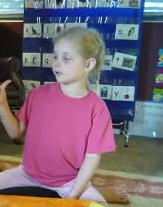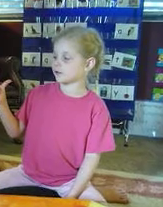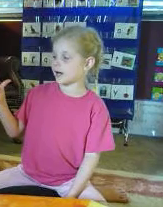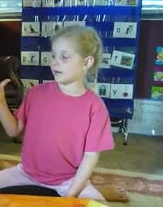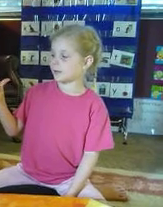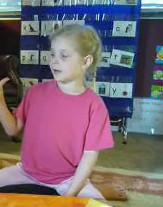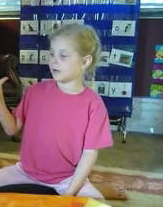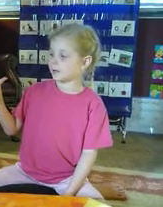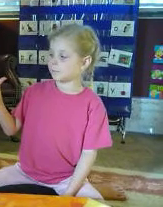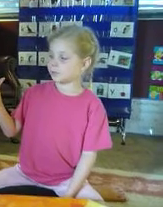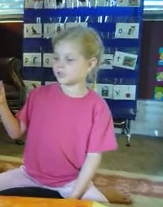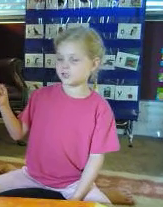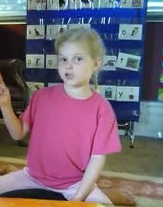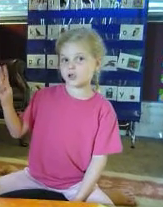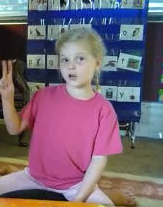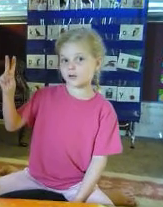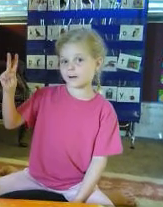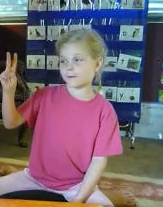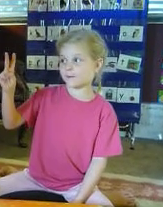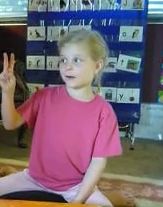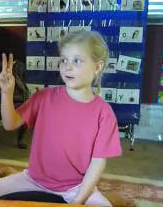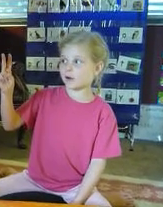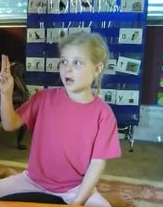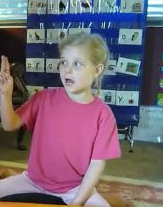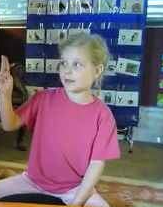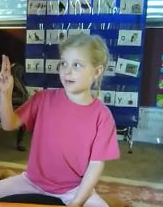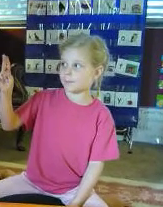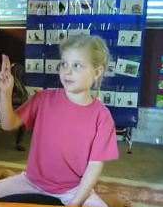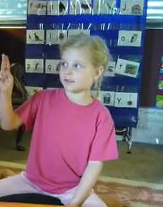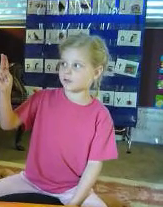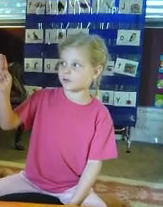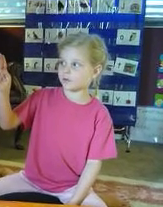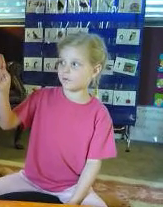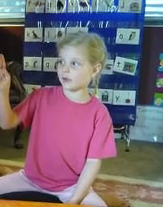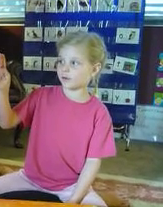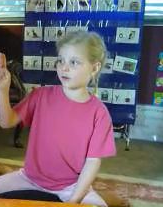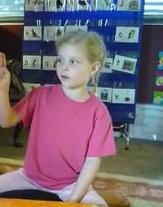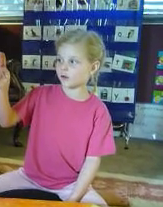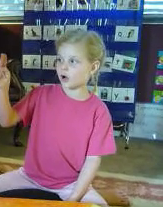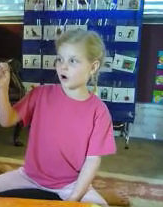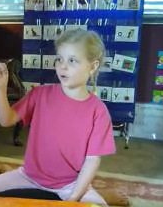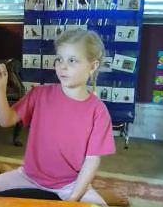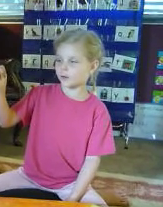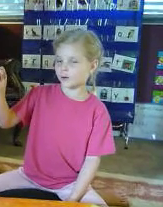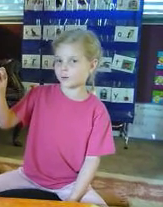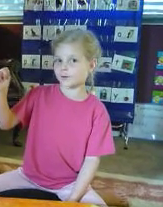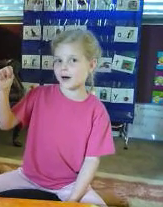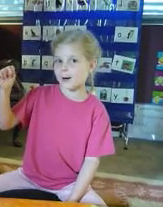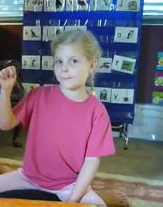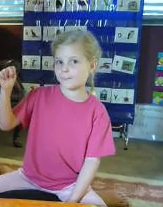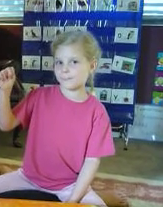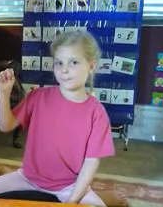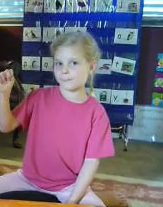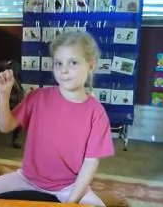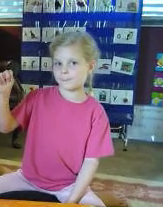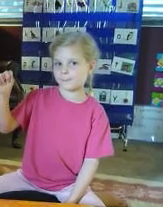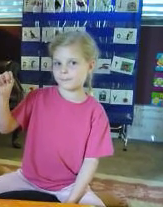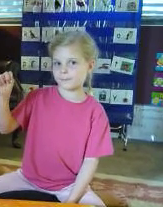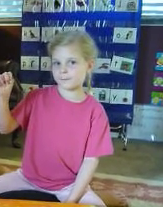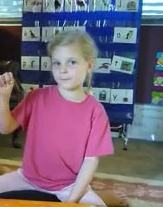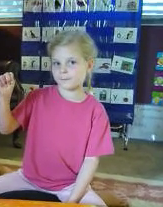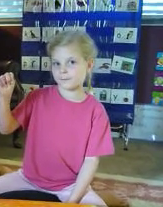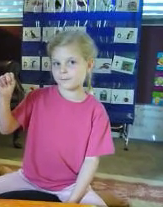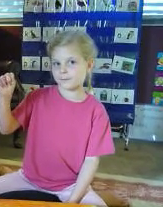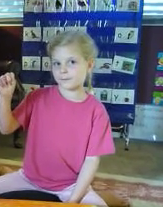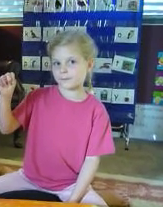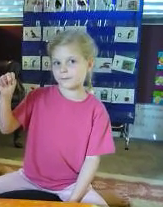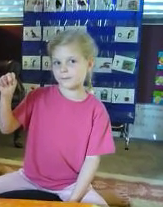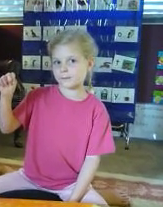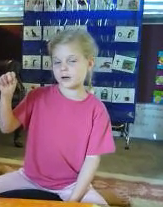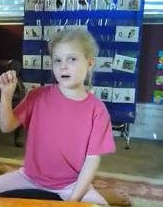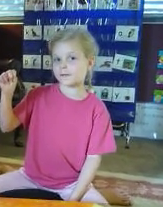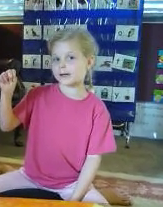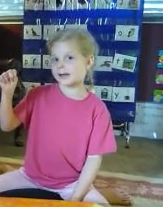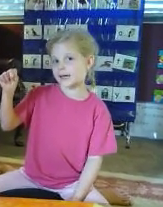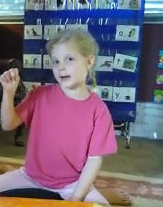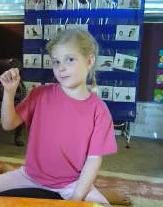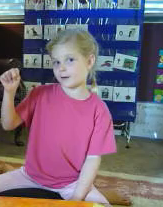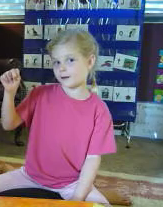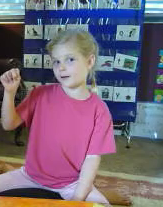thumb, put it to your ring finger, and then put the 2 fingers over your thumb. Like the 2 humps, right? Of a piano. That's